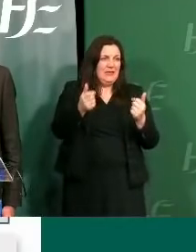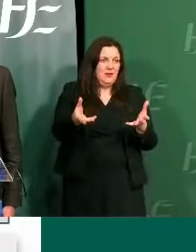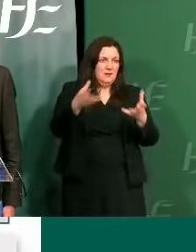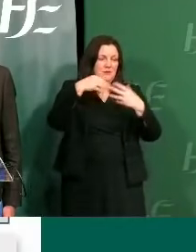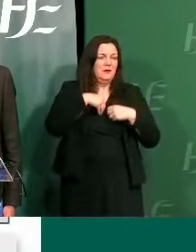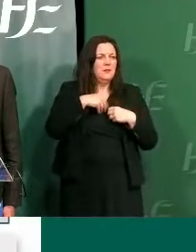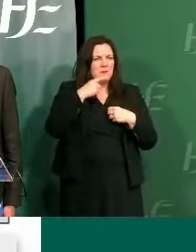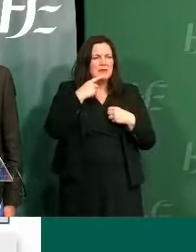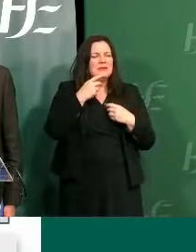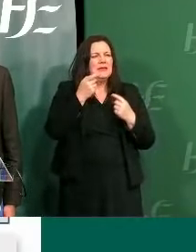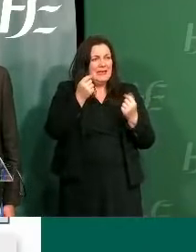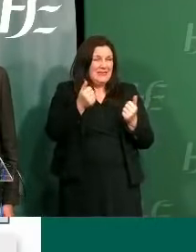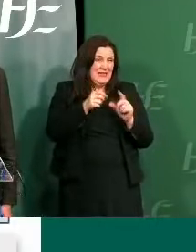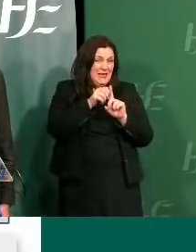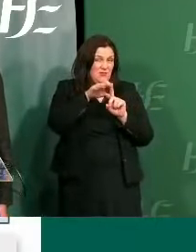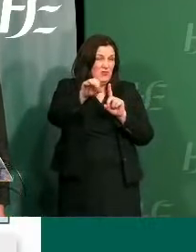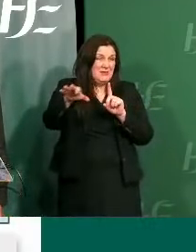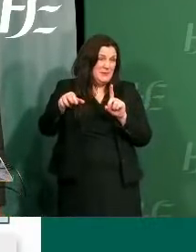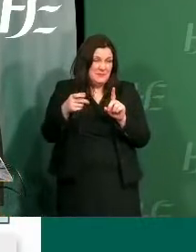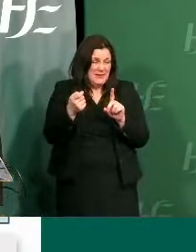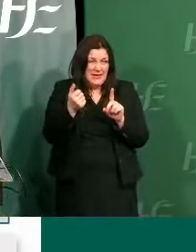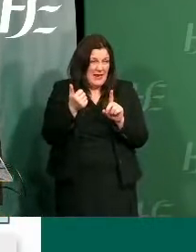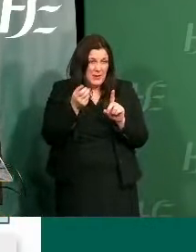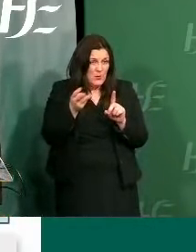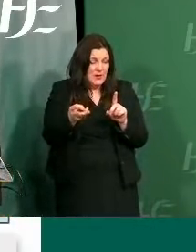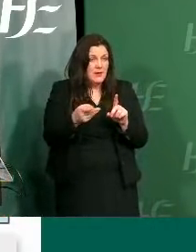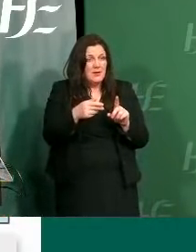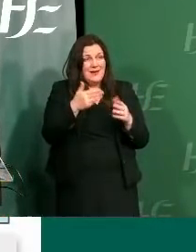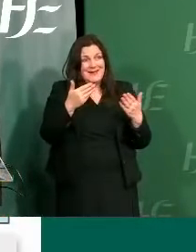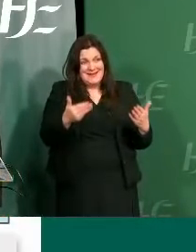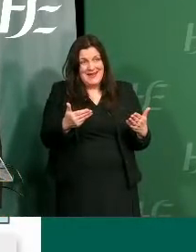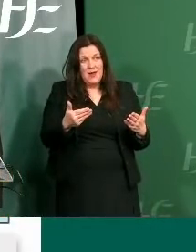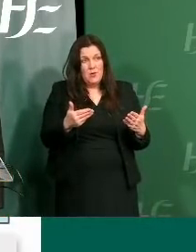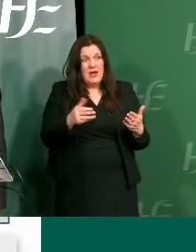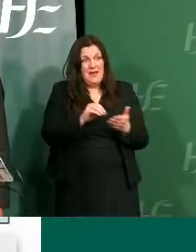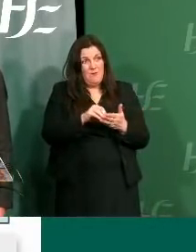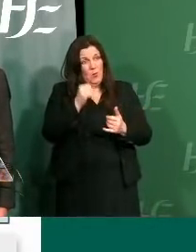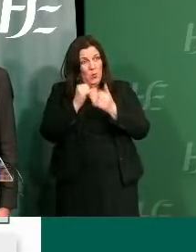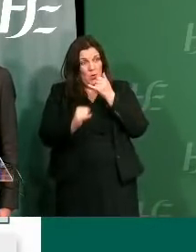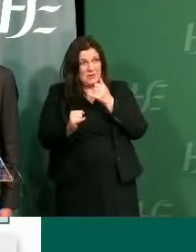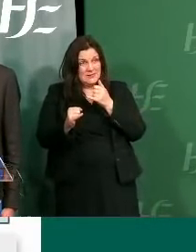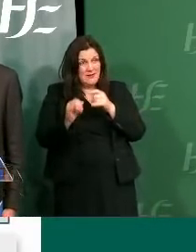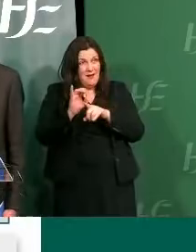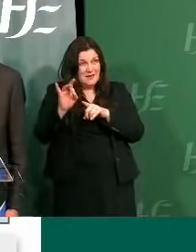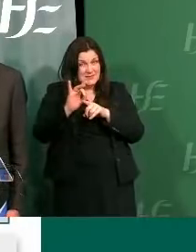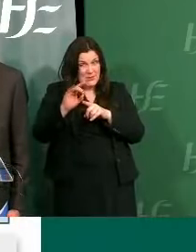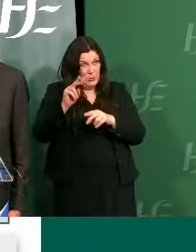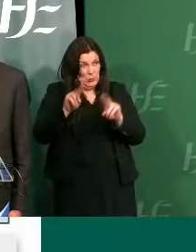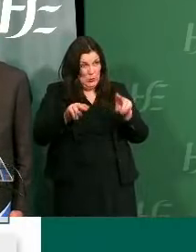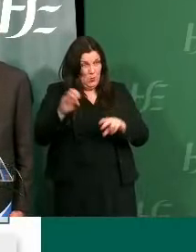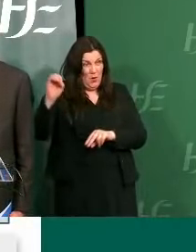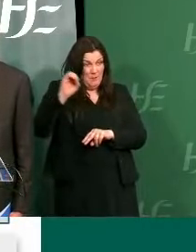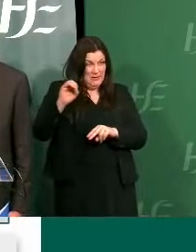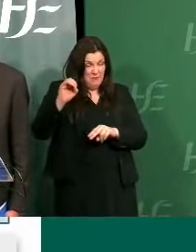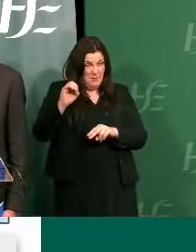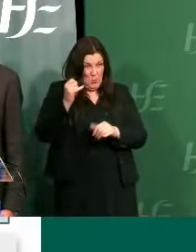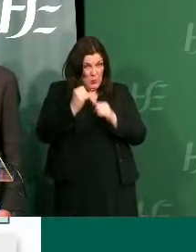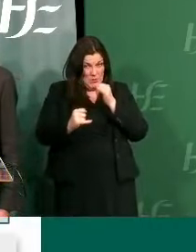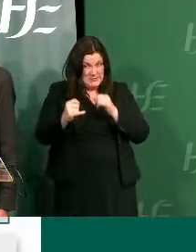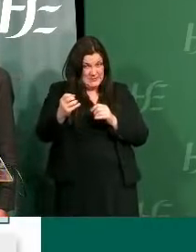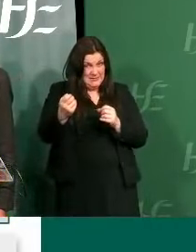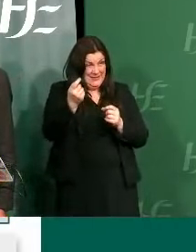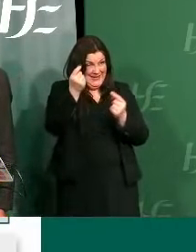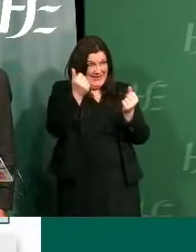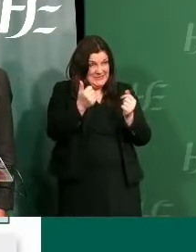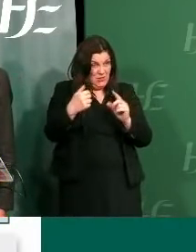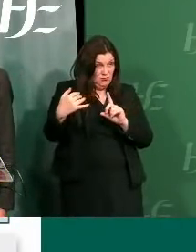extremely transmissible virus anyhow, and we're now facing an even more transmissible version of that. But once you acquire that, we've known in its